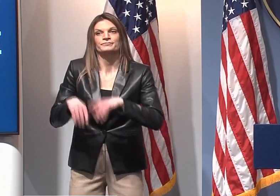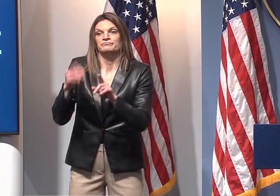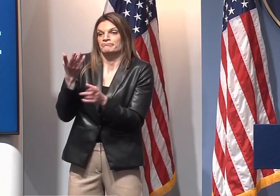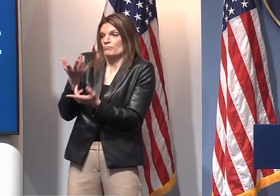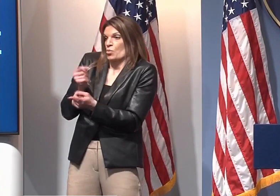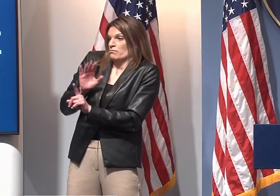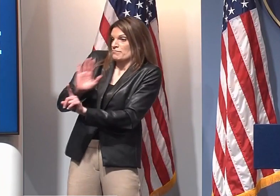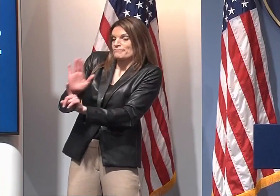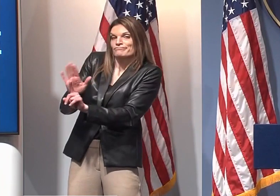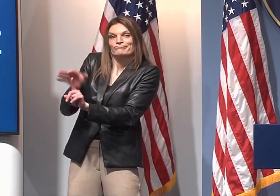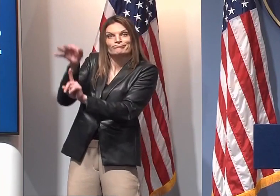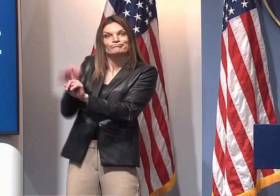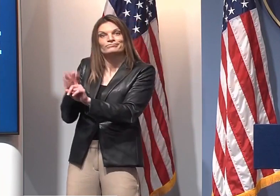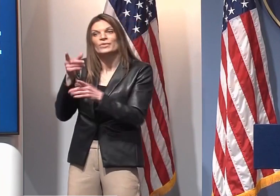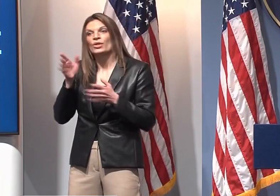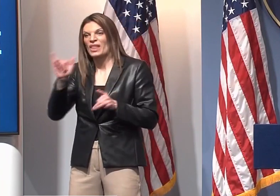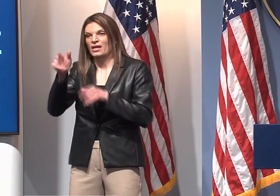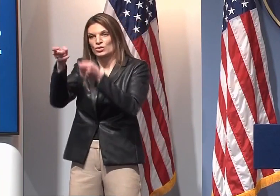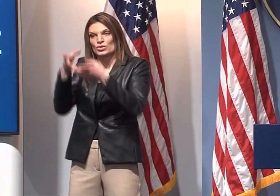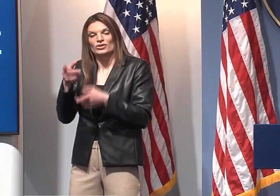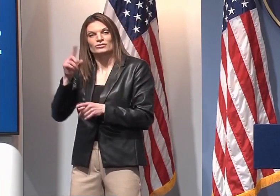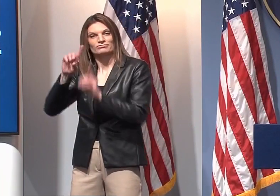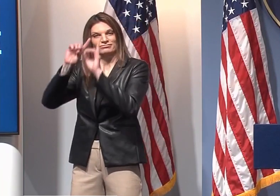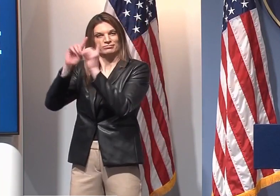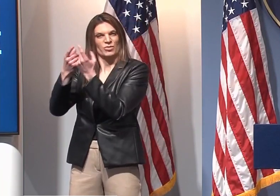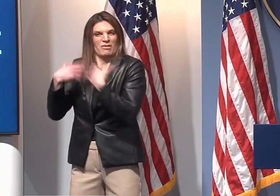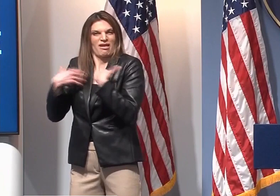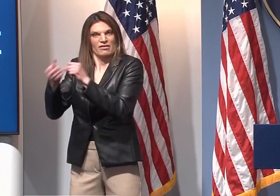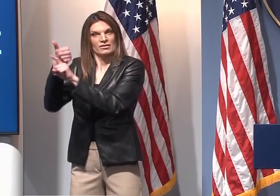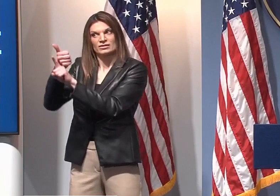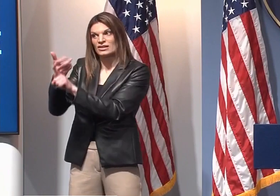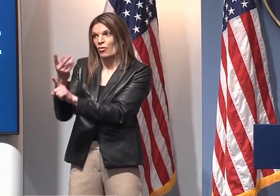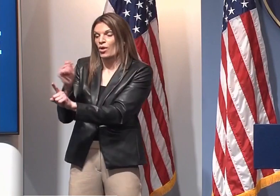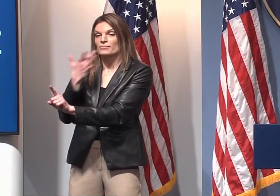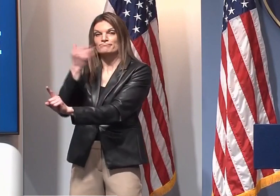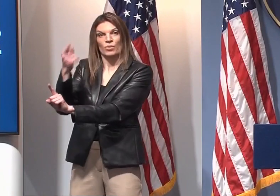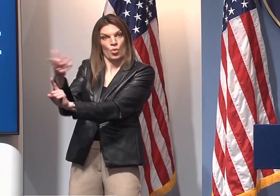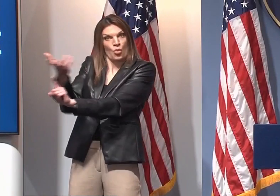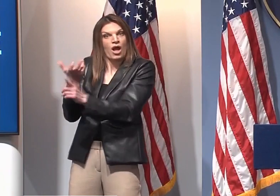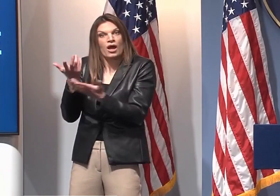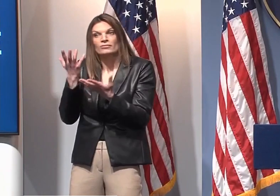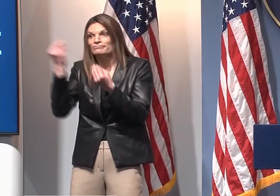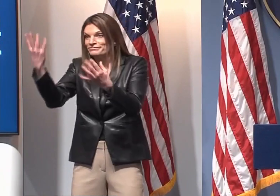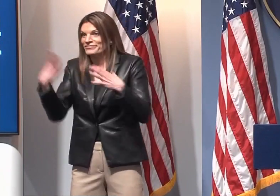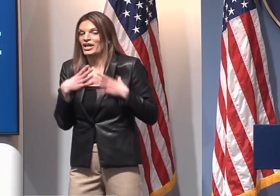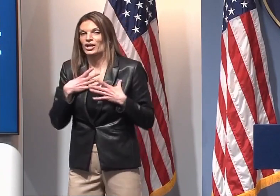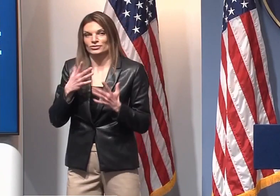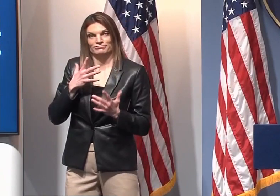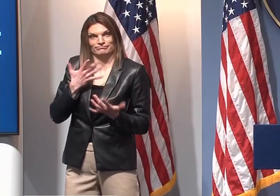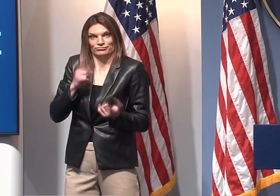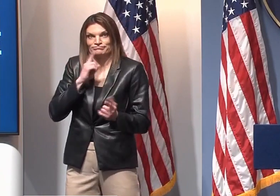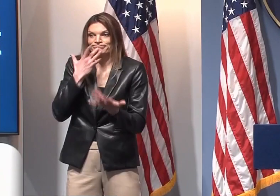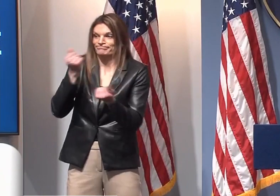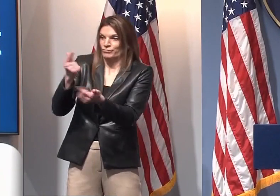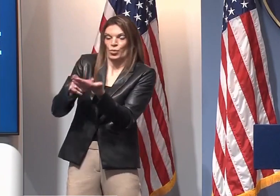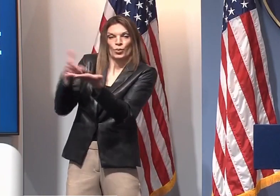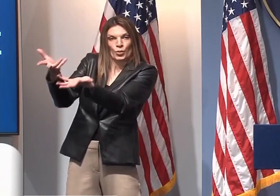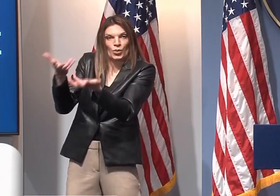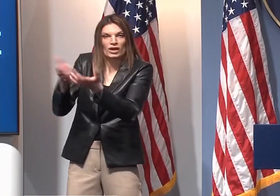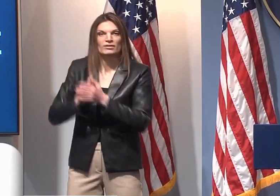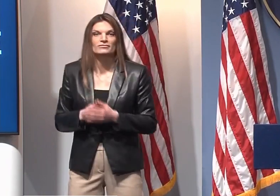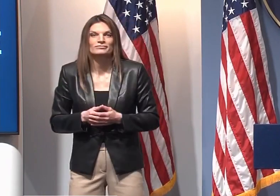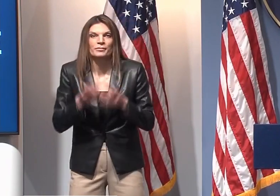do on their personal time is their business, so long as they are safe, which is what we're asking everyone in the state to do.